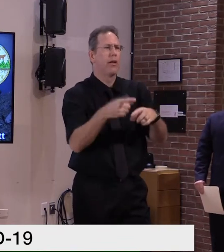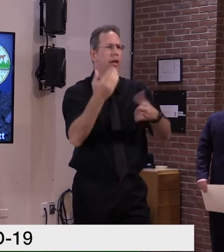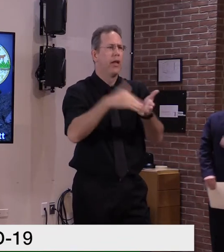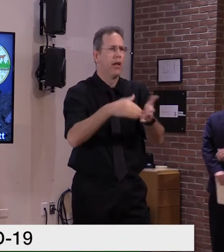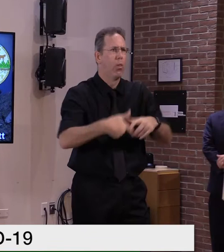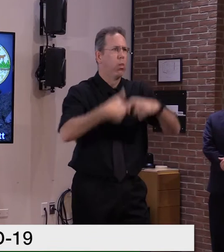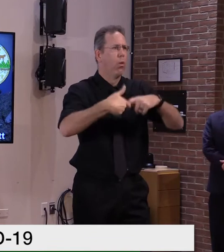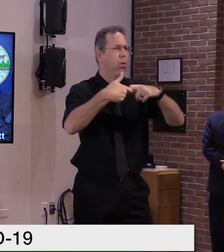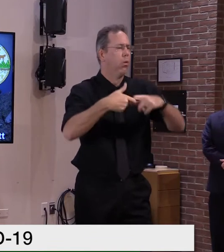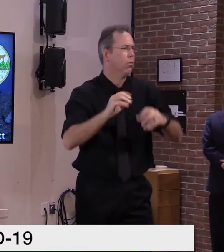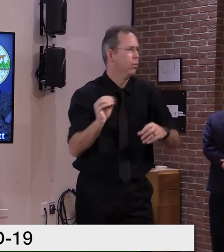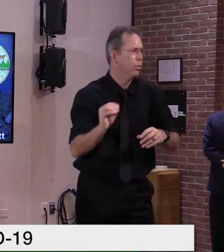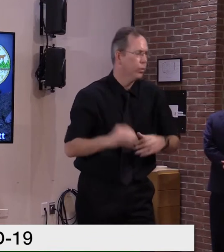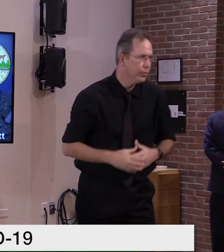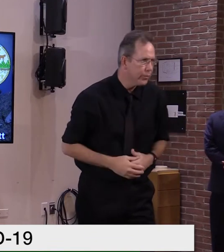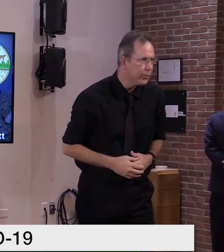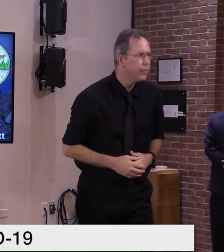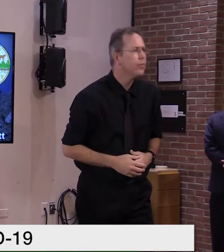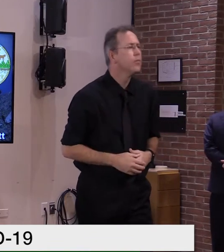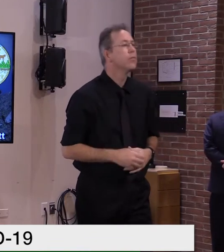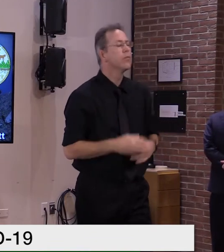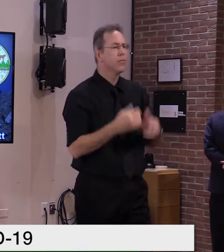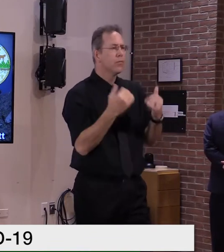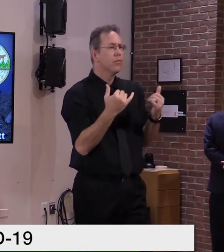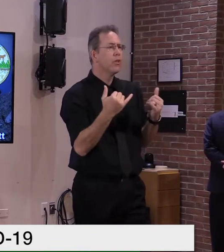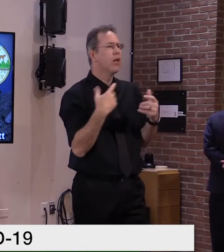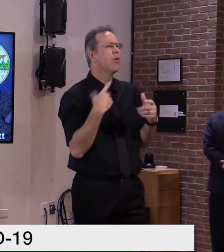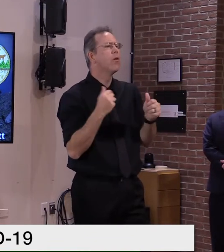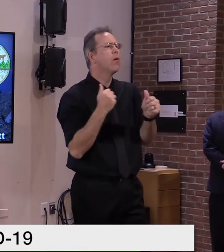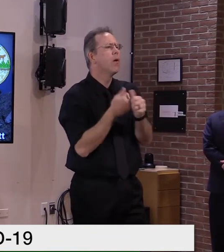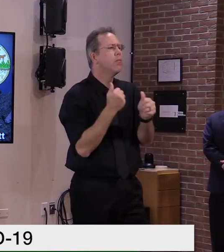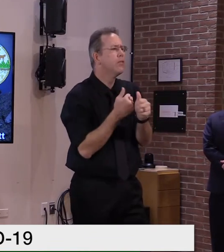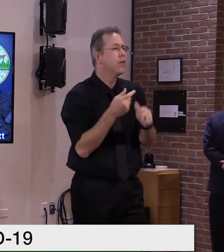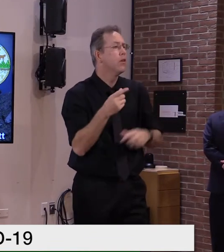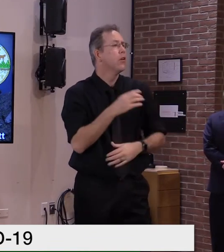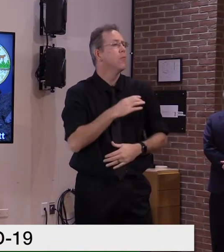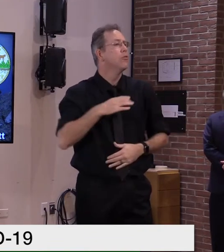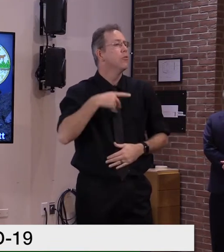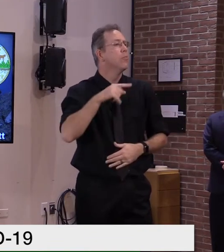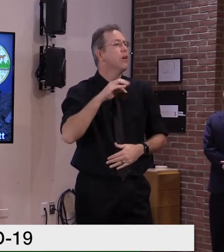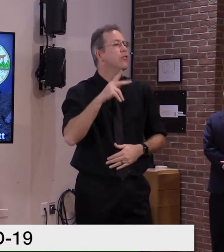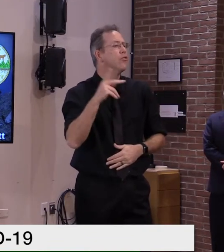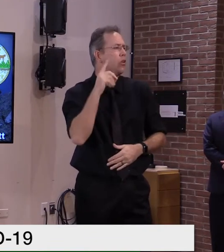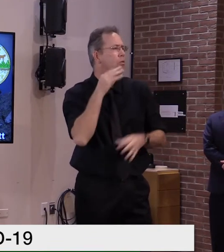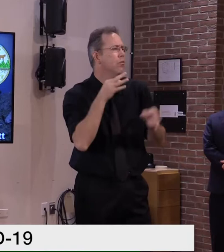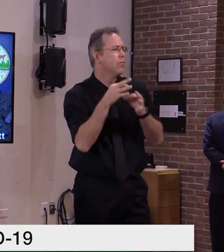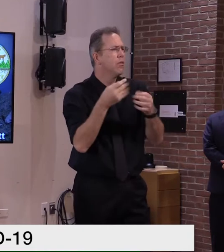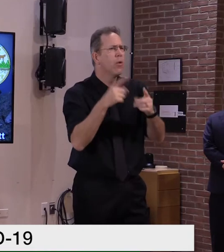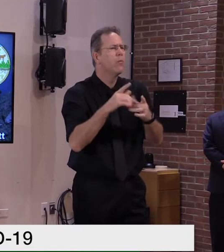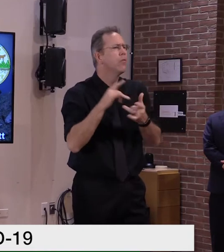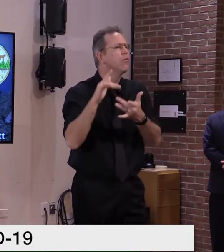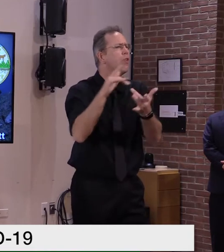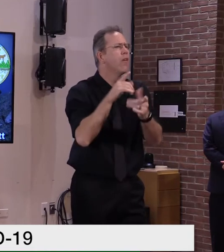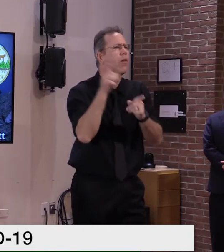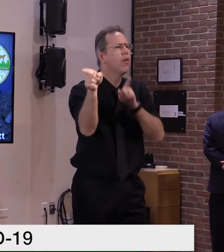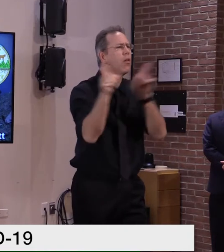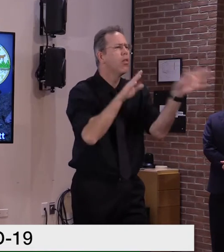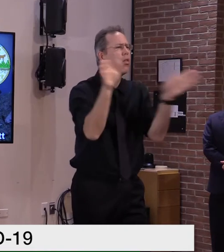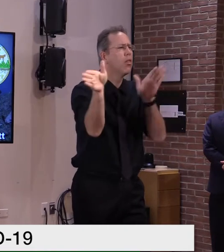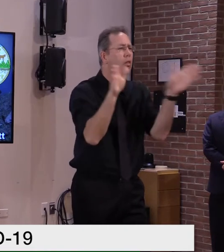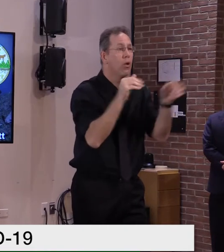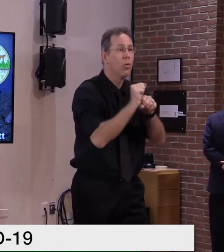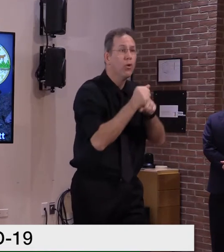Moving to today's update, Commissioner Pichek's data, which includes how mobility has changed over the last few weeks, is promising